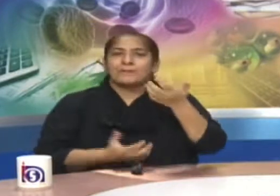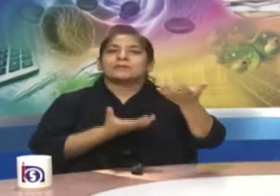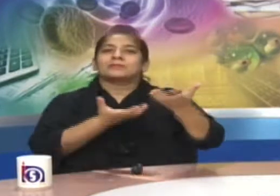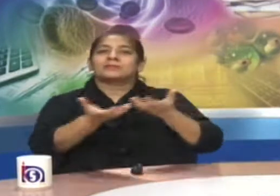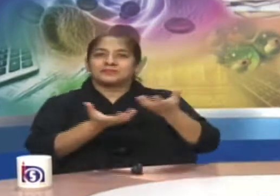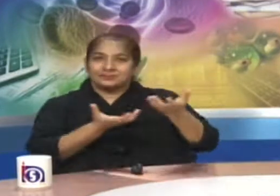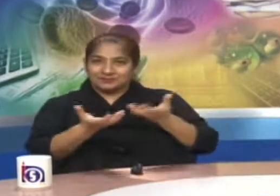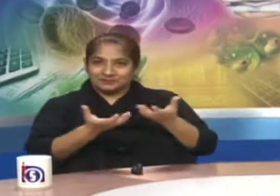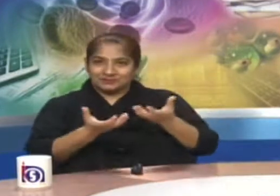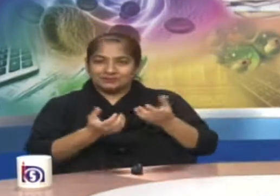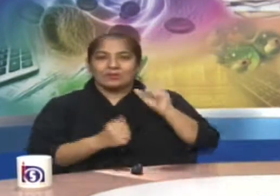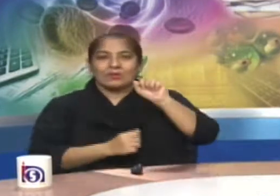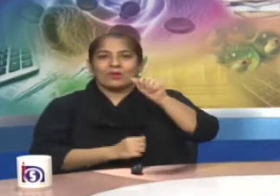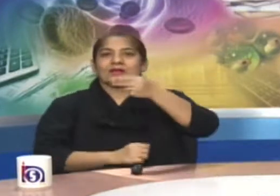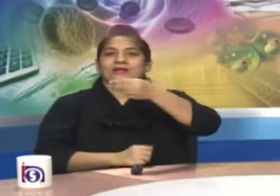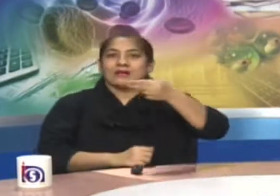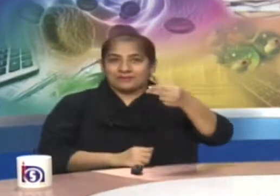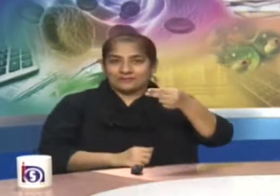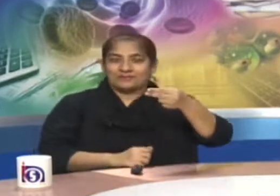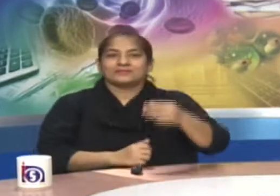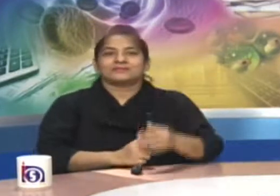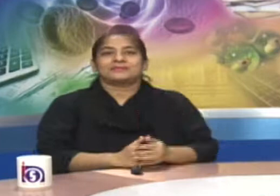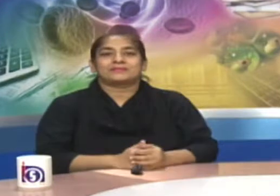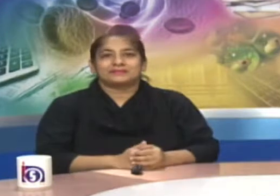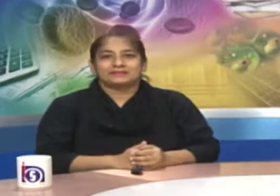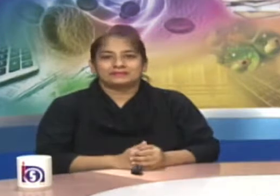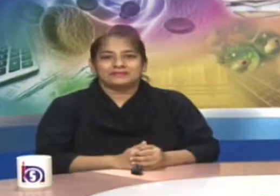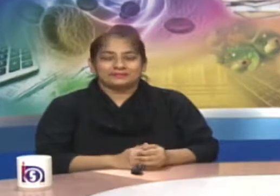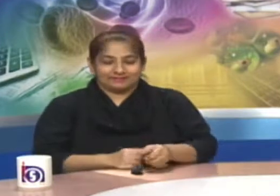Indian Financial Market.